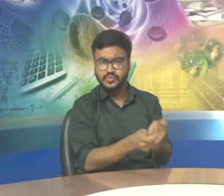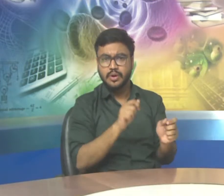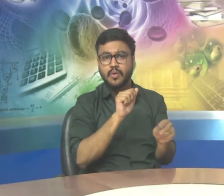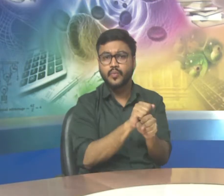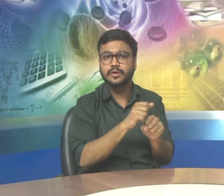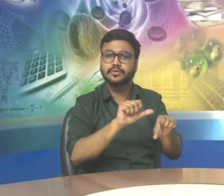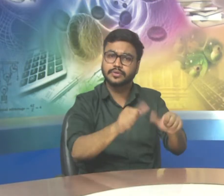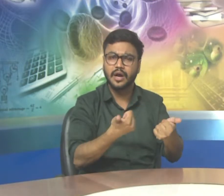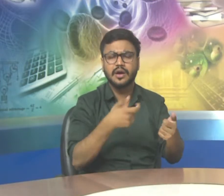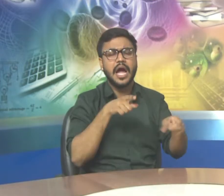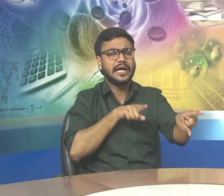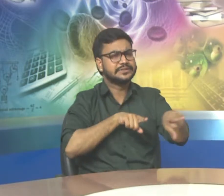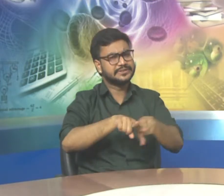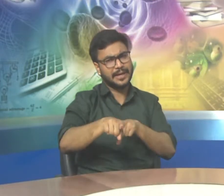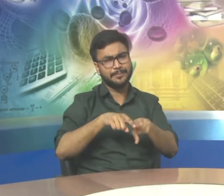another.